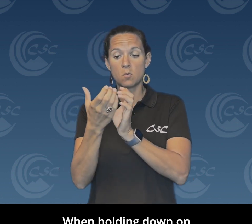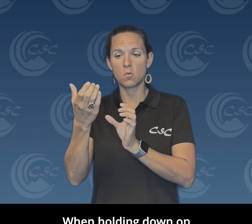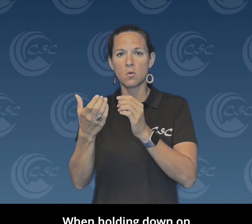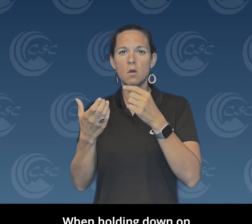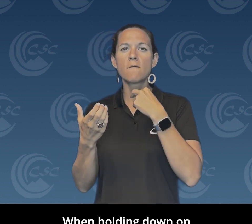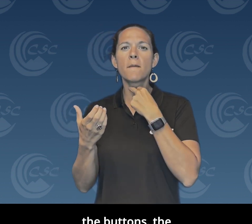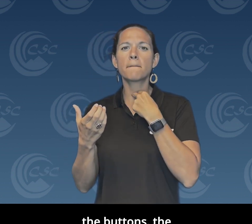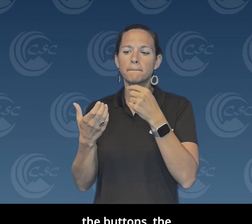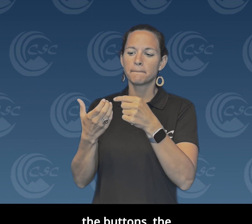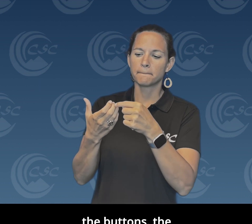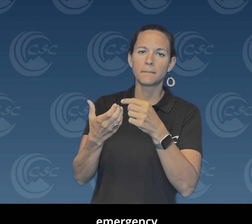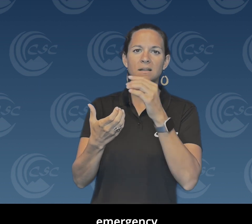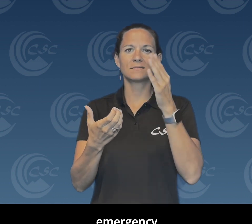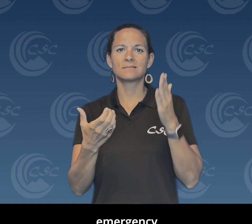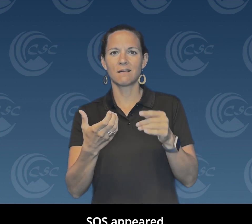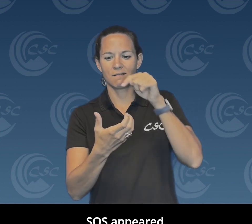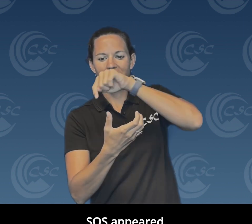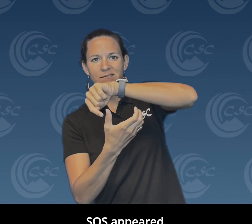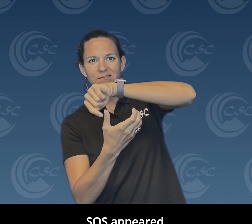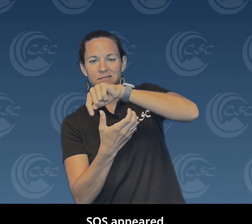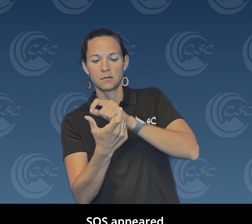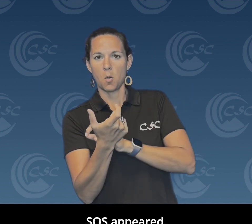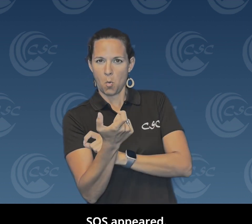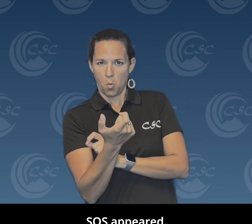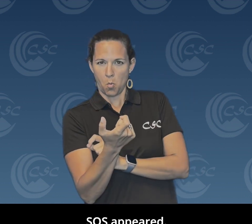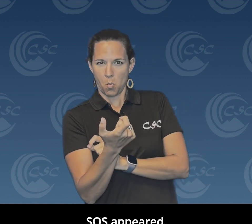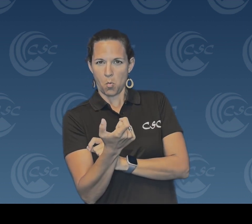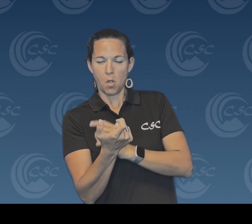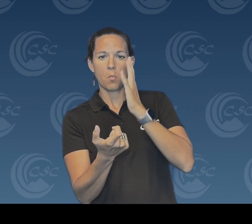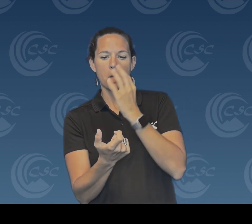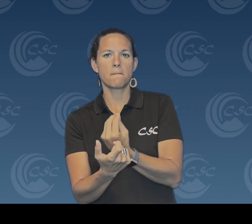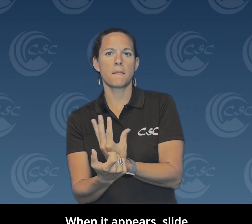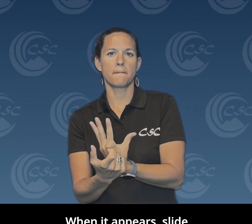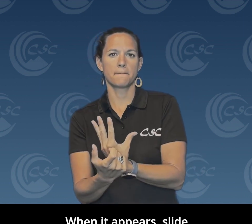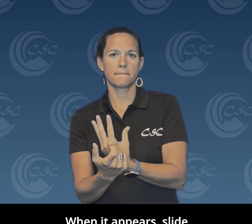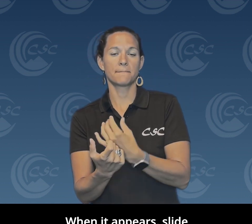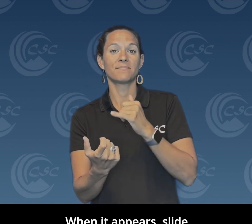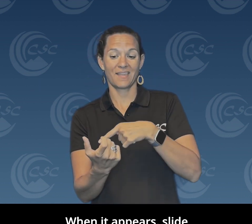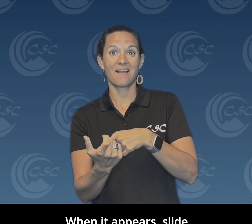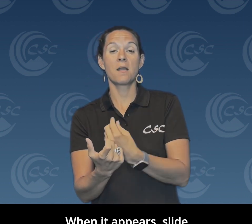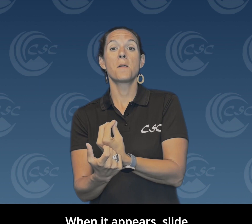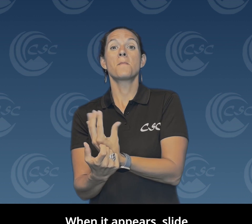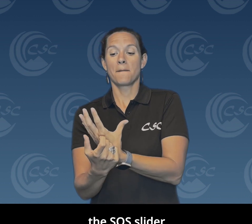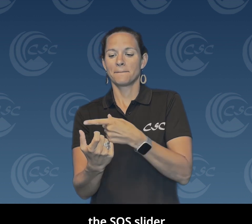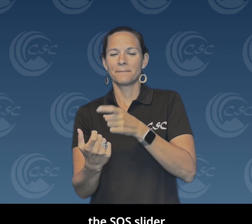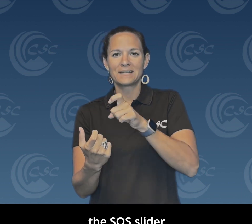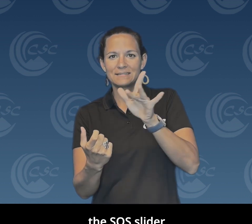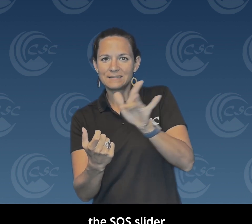holding down on the buttons, the emergency SOS appeared. When it appears, slide the SOS slider